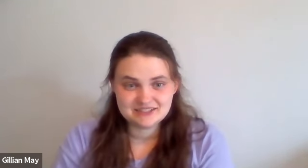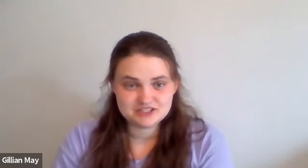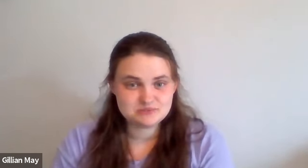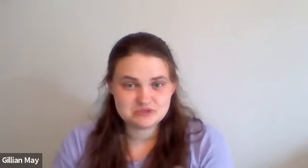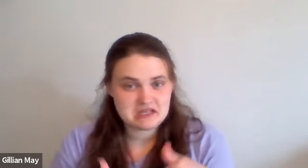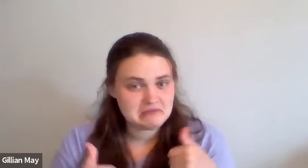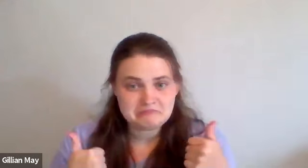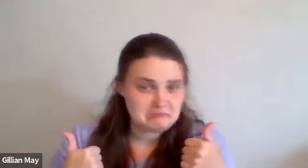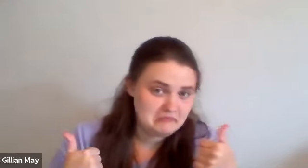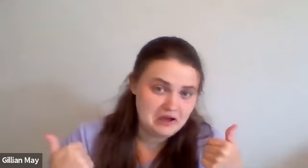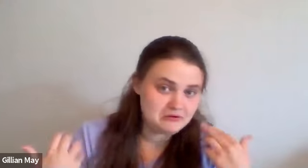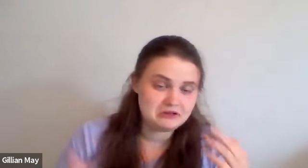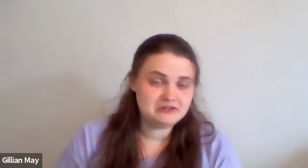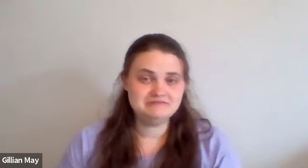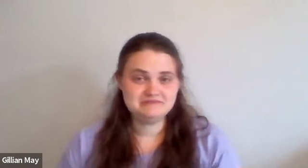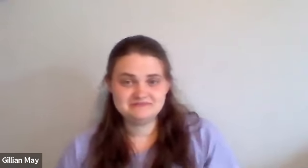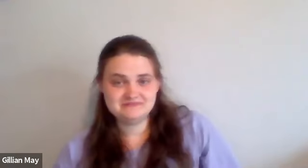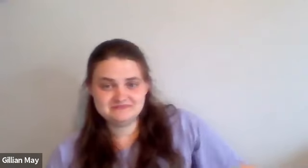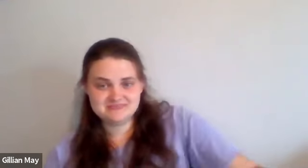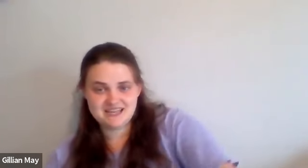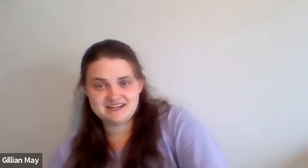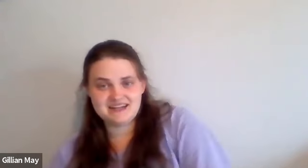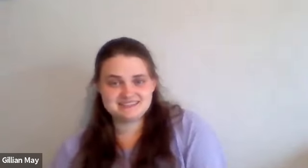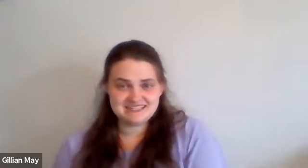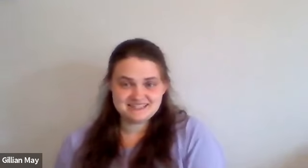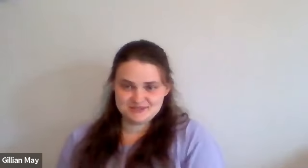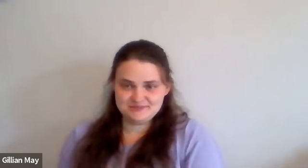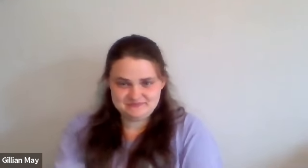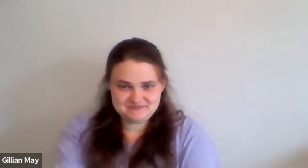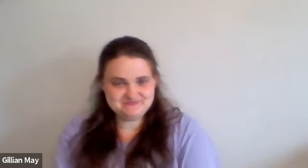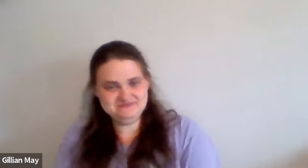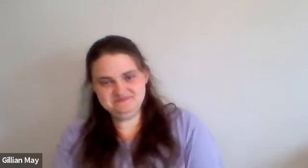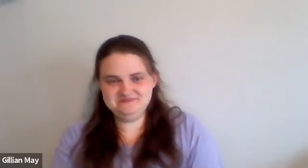Y'all just pretty like, no, we're good. Taking it as it is.